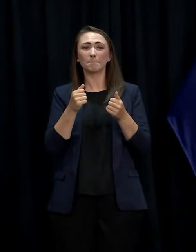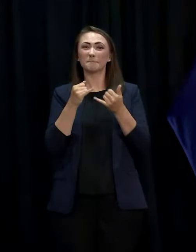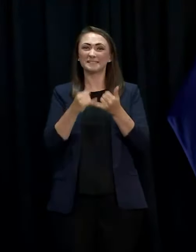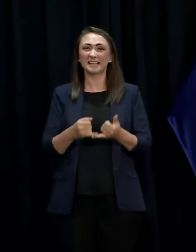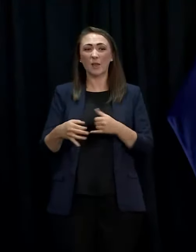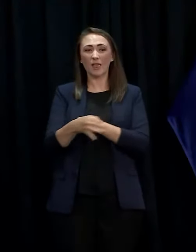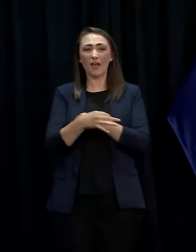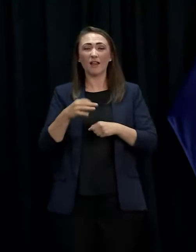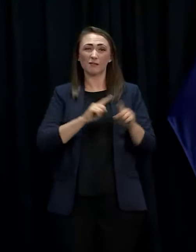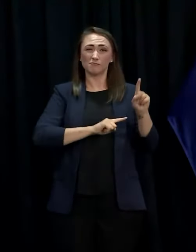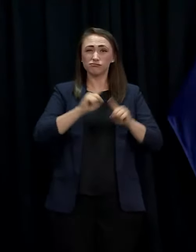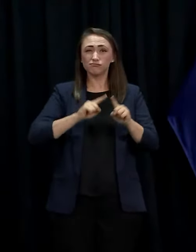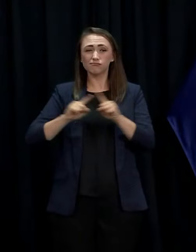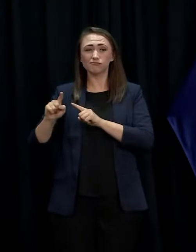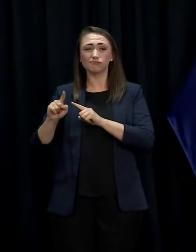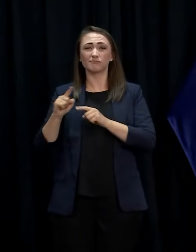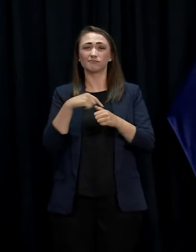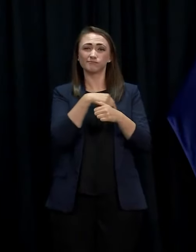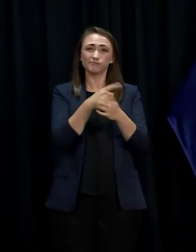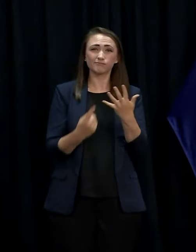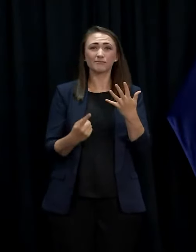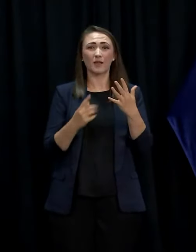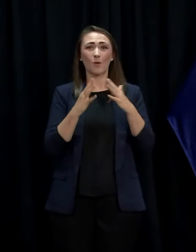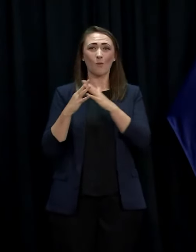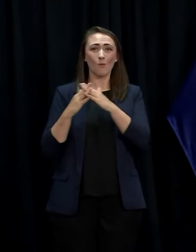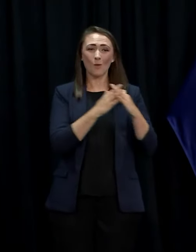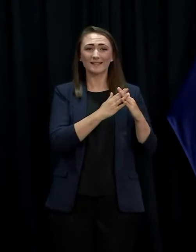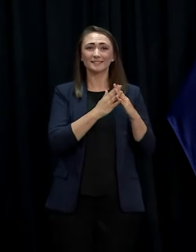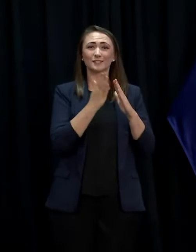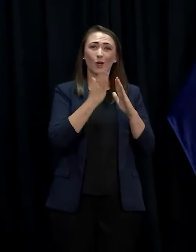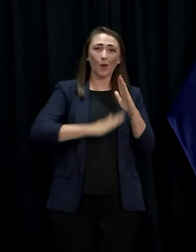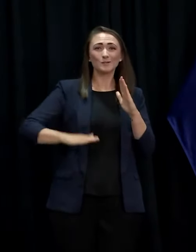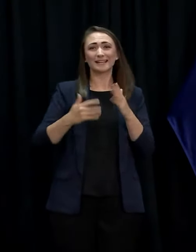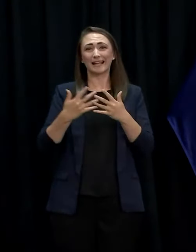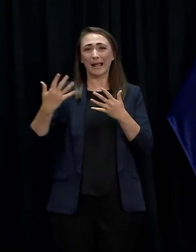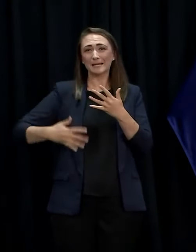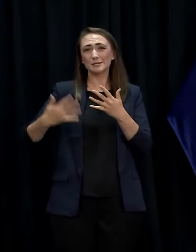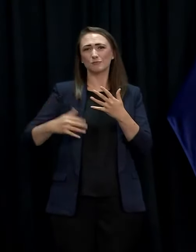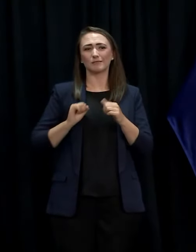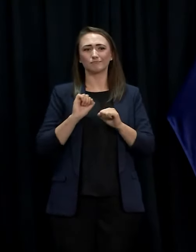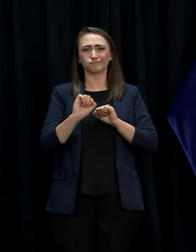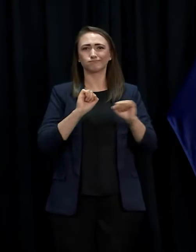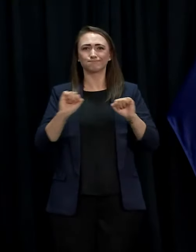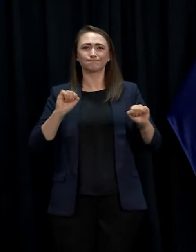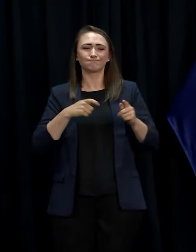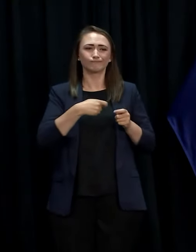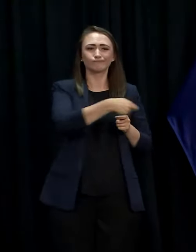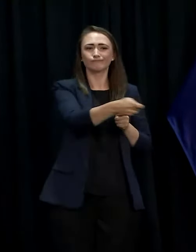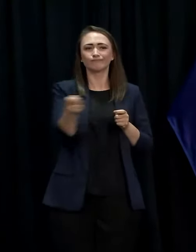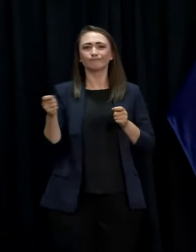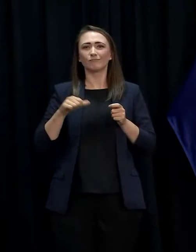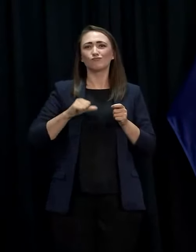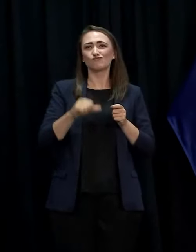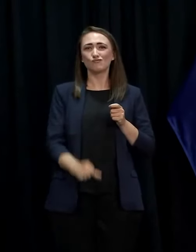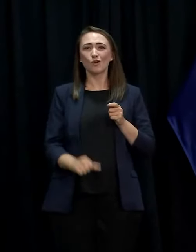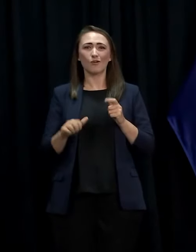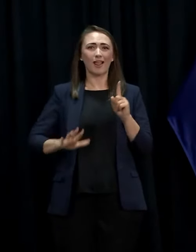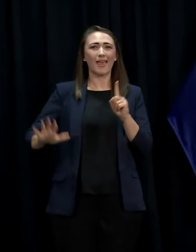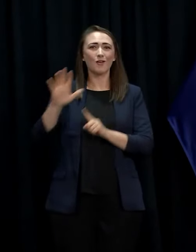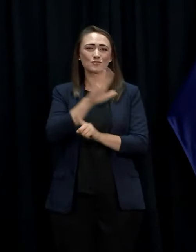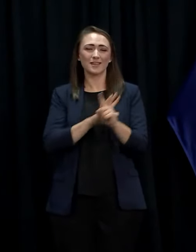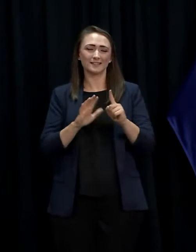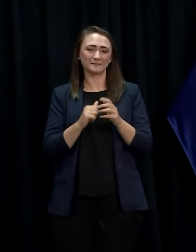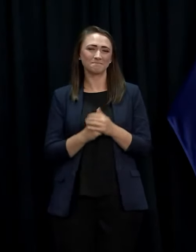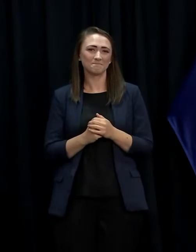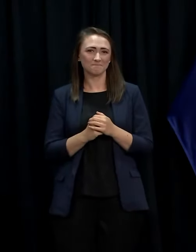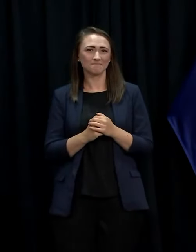they have initiated a proactive distribution of RATs to the high country stations in their region. I'll just wrap up by